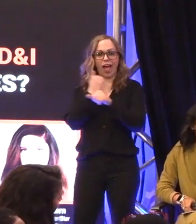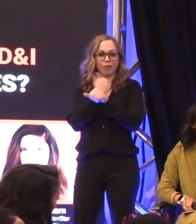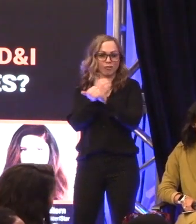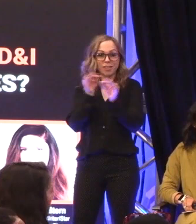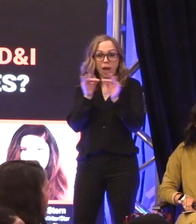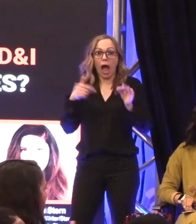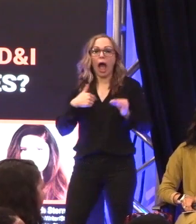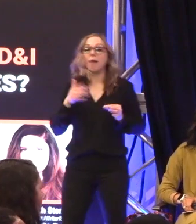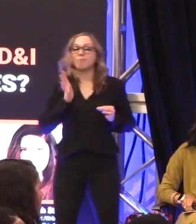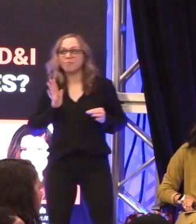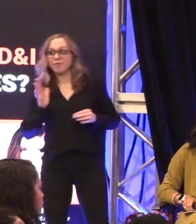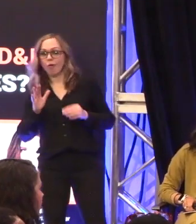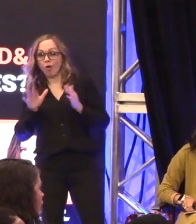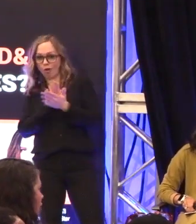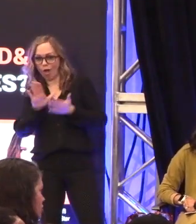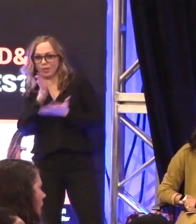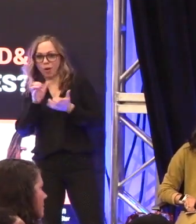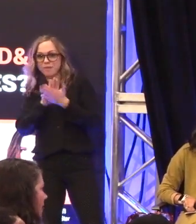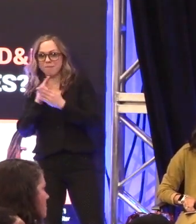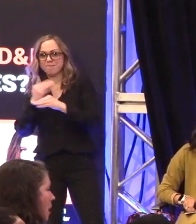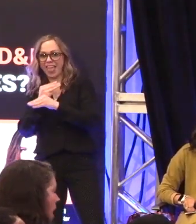a math major in college. Like, I'm that kid.